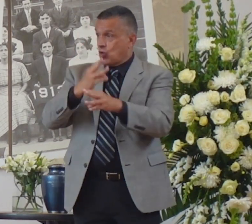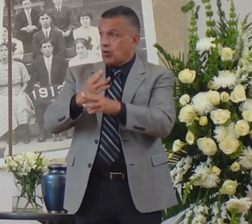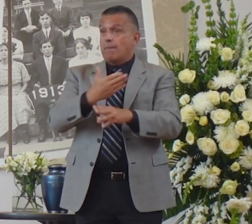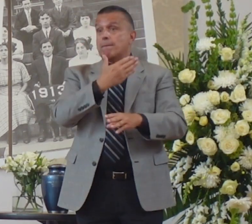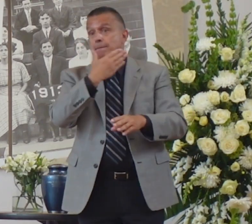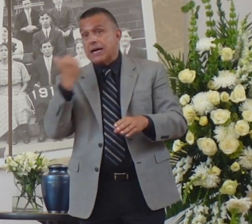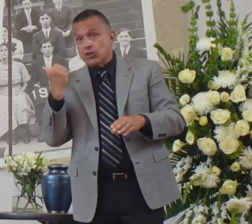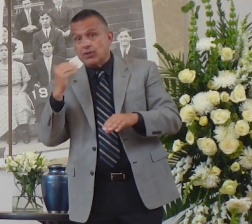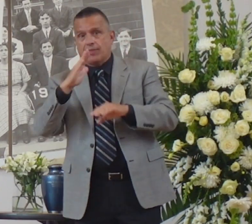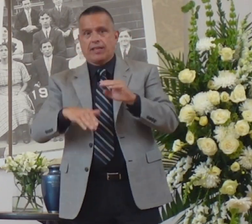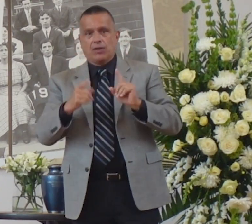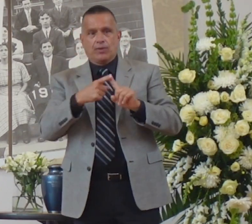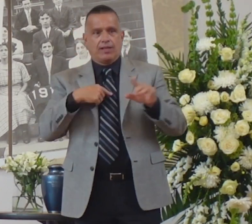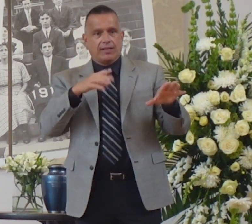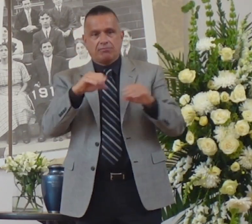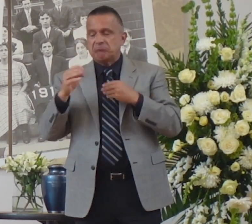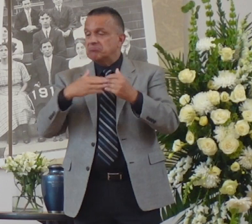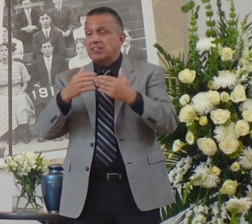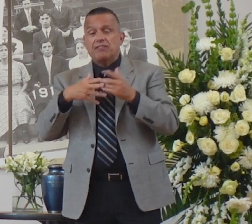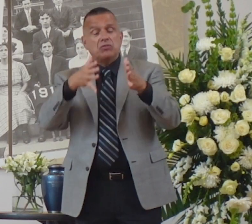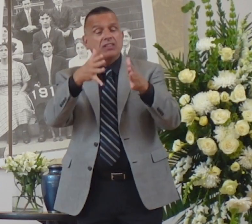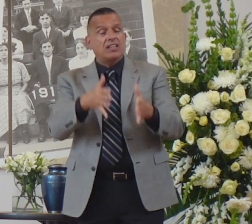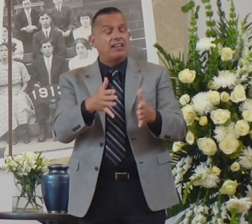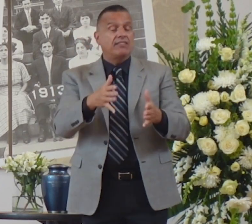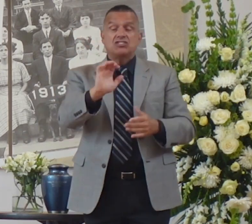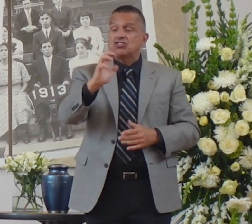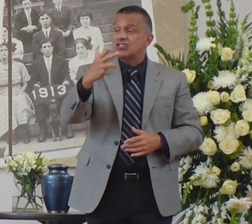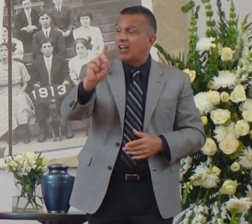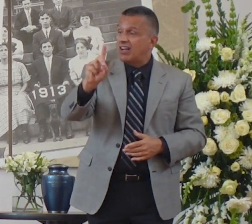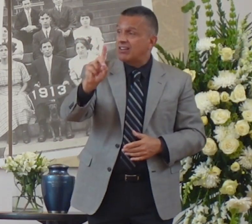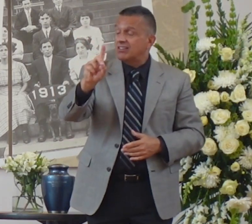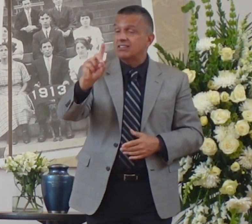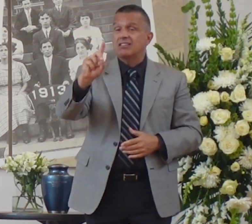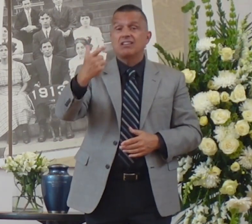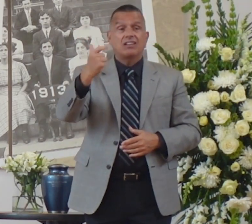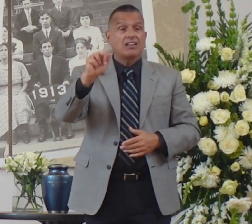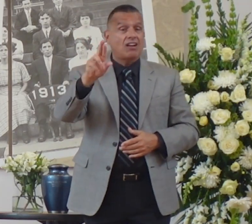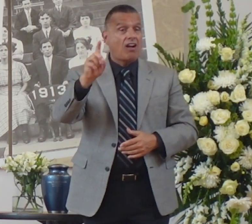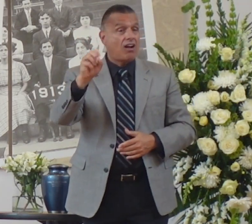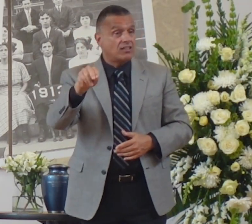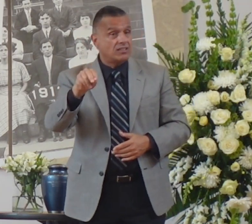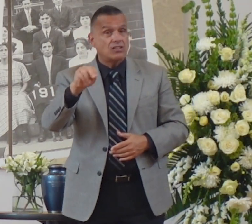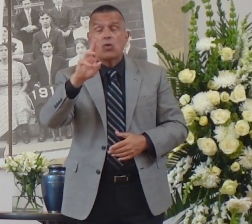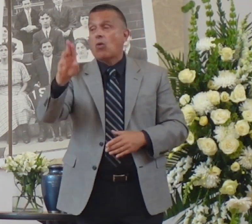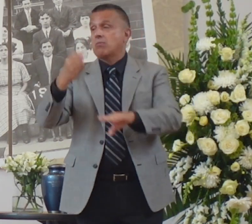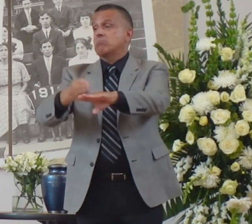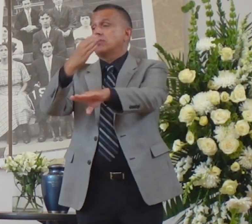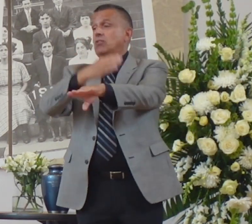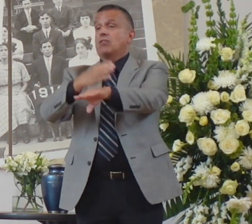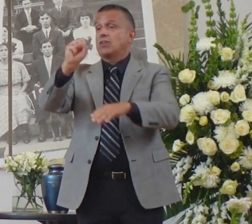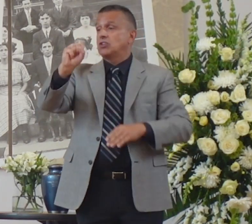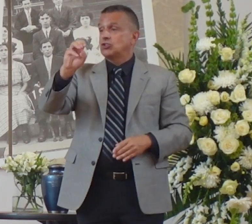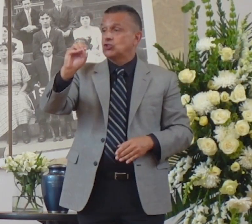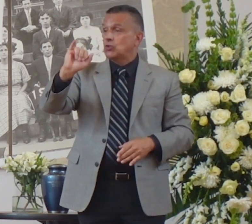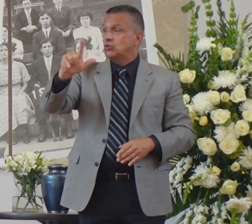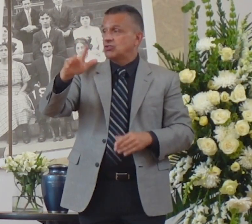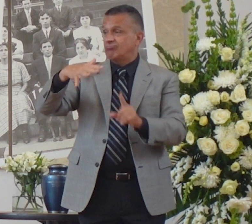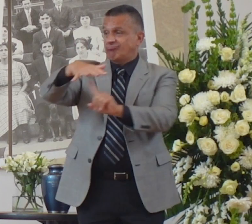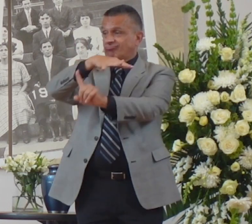child, a garden patch, or a redeemed social condition. To know even one life